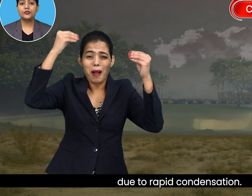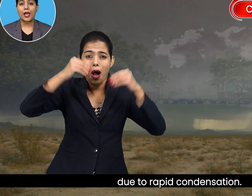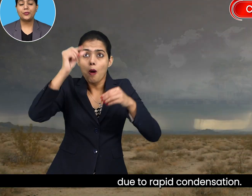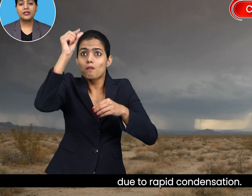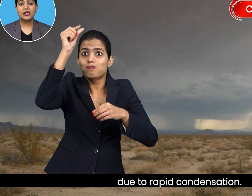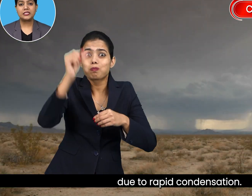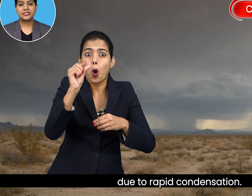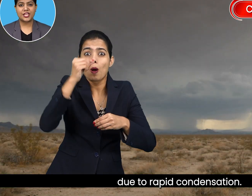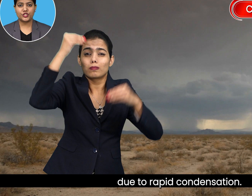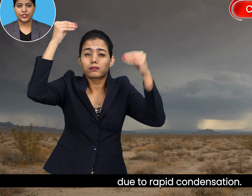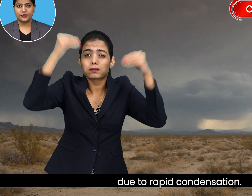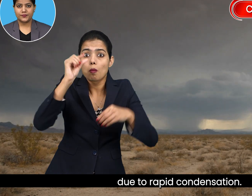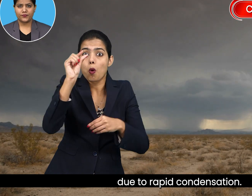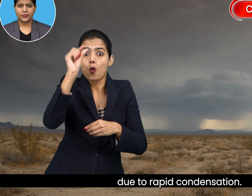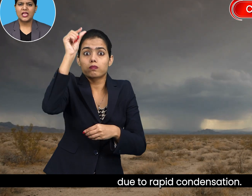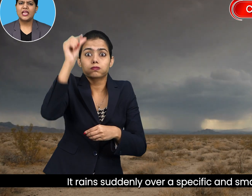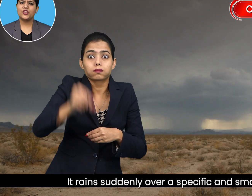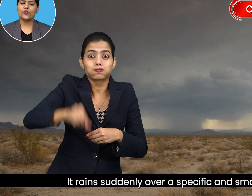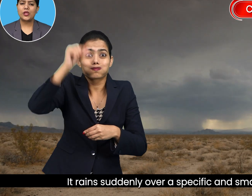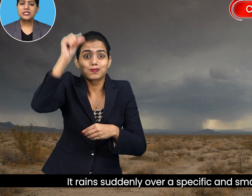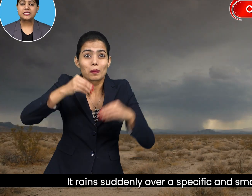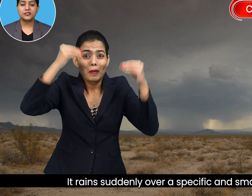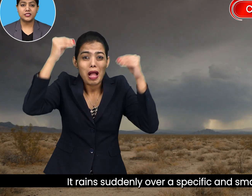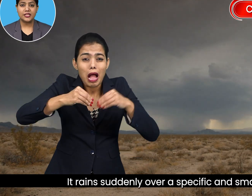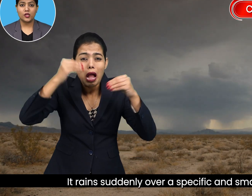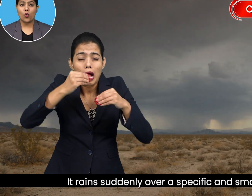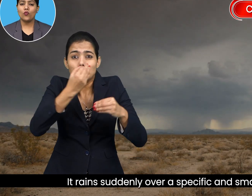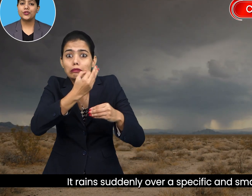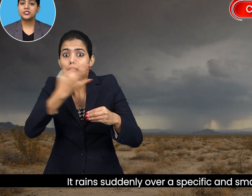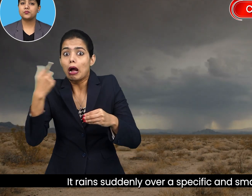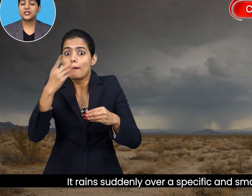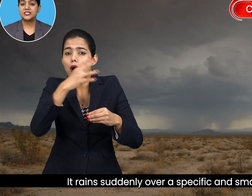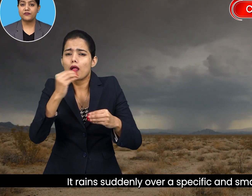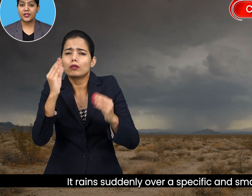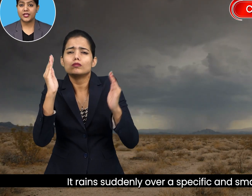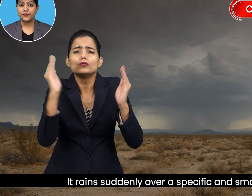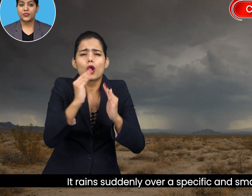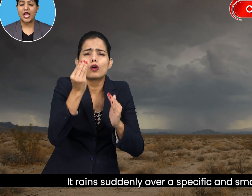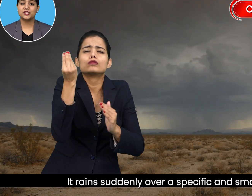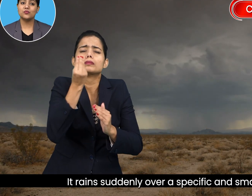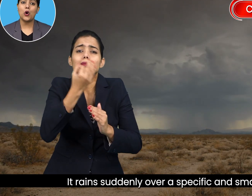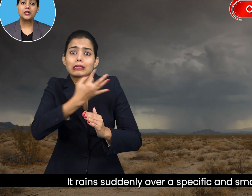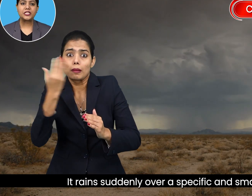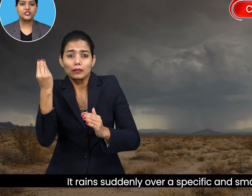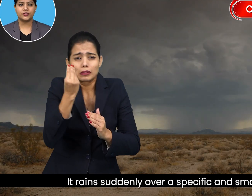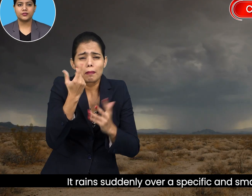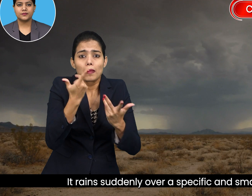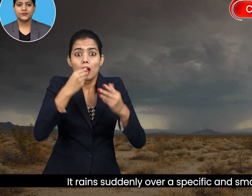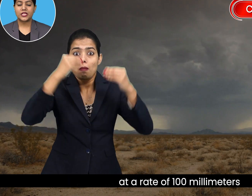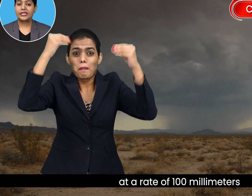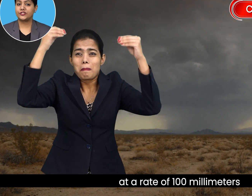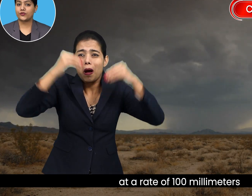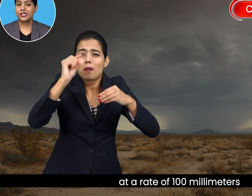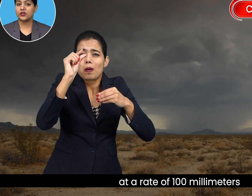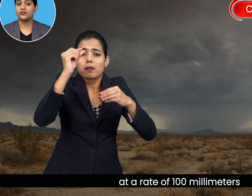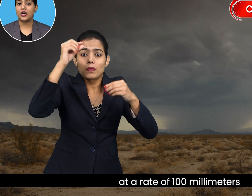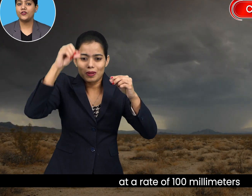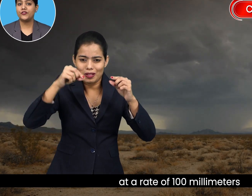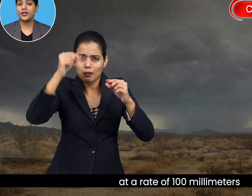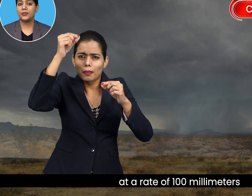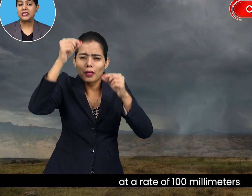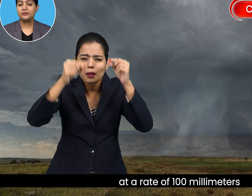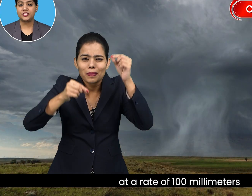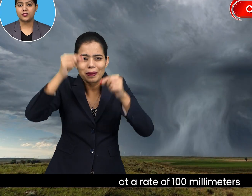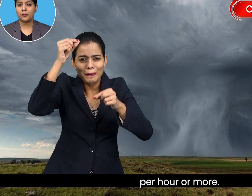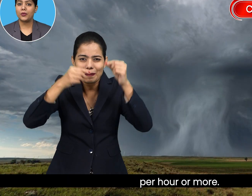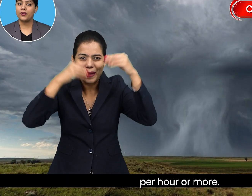Due to rapid condensation, it rains suddenly over a specific and small region at a rate of